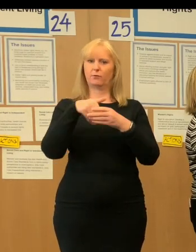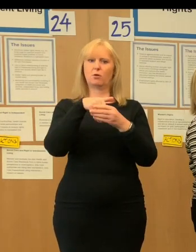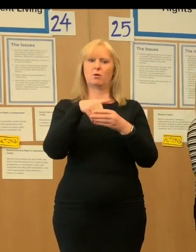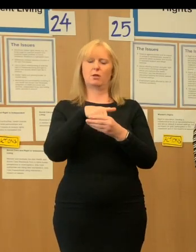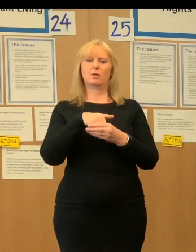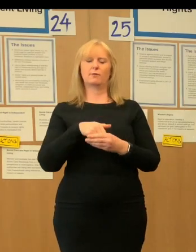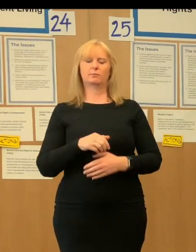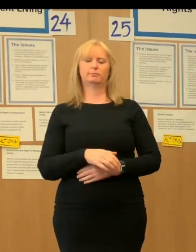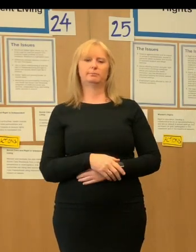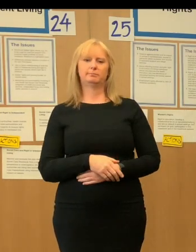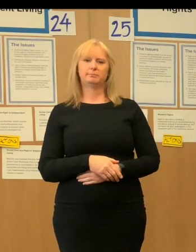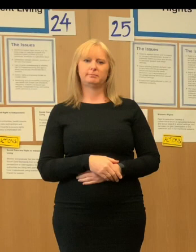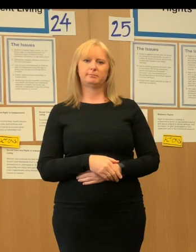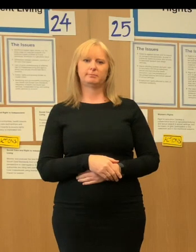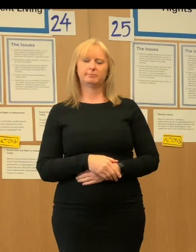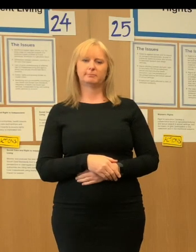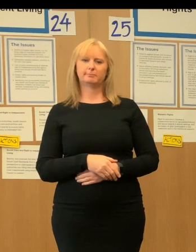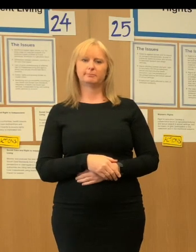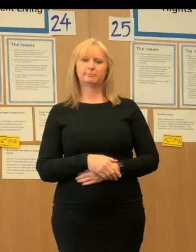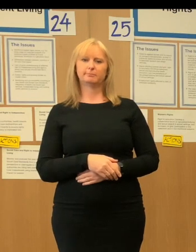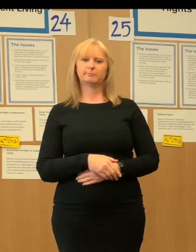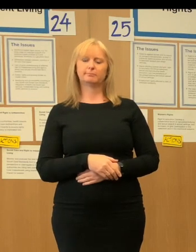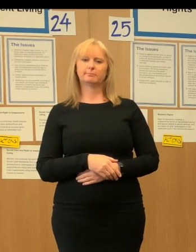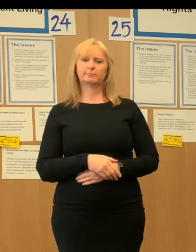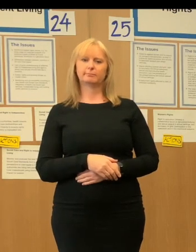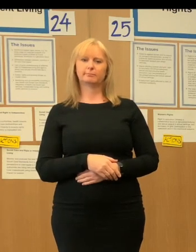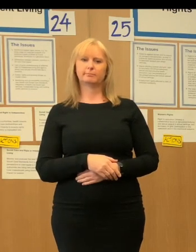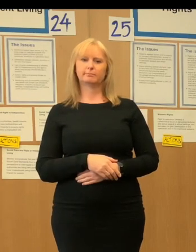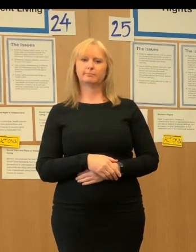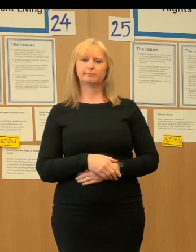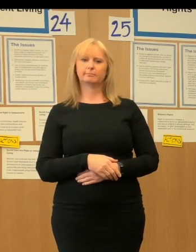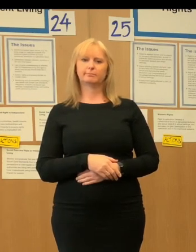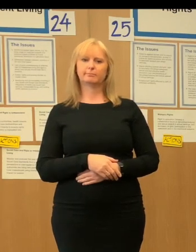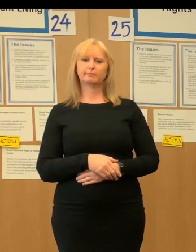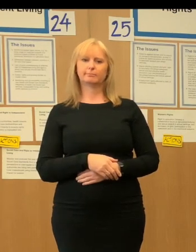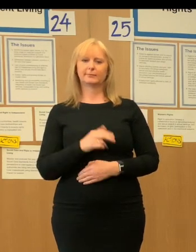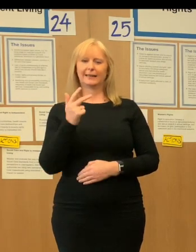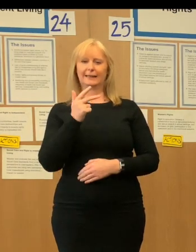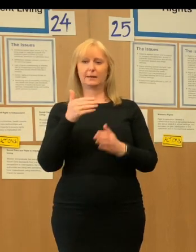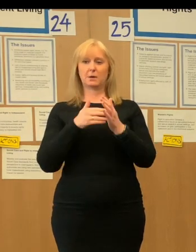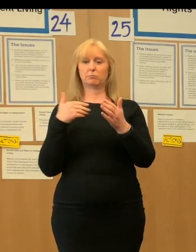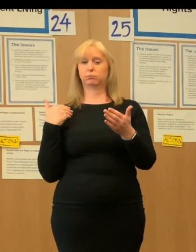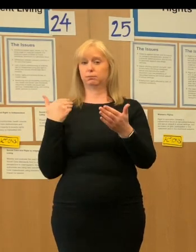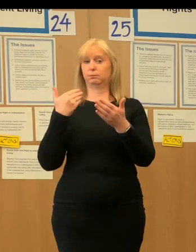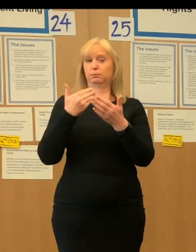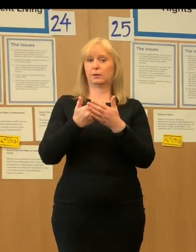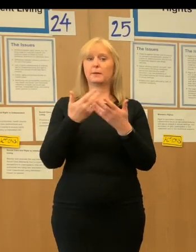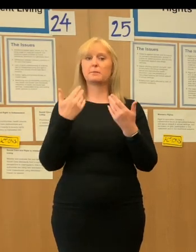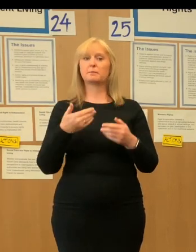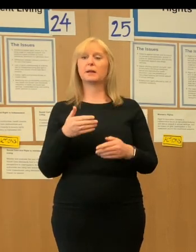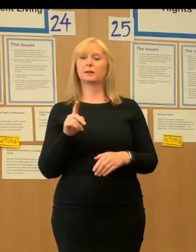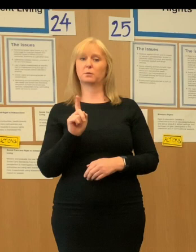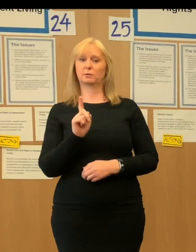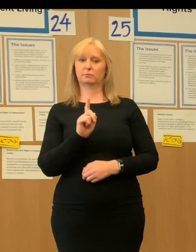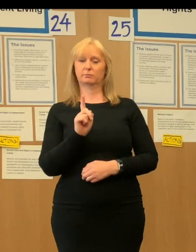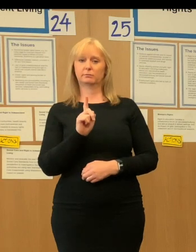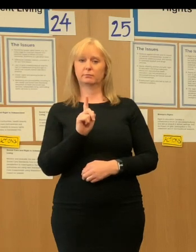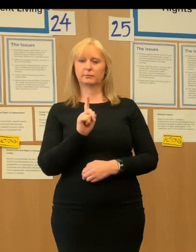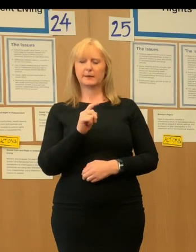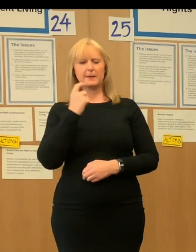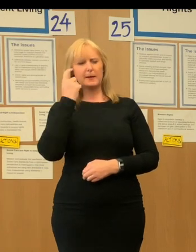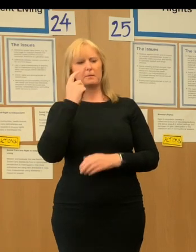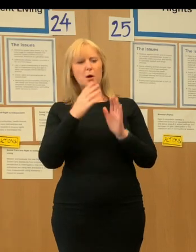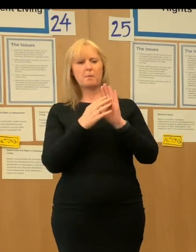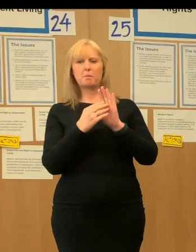that. The other thing that we've done through our work over the last 18 months is to start to think about what a kind of model